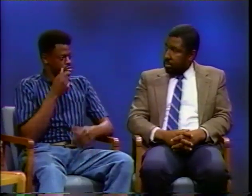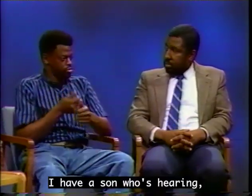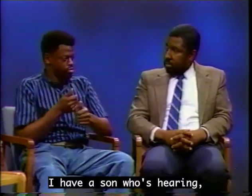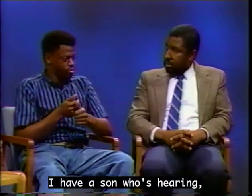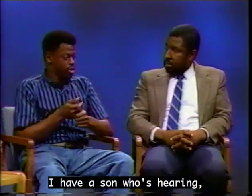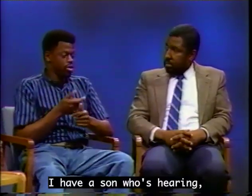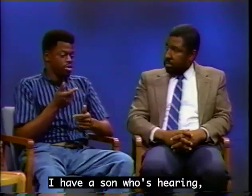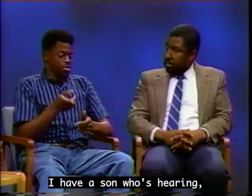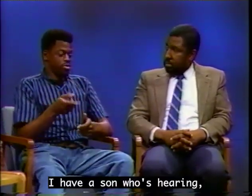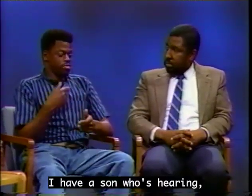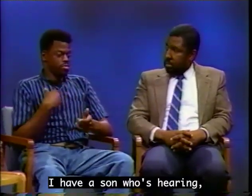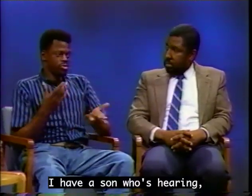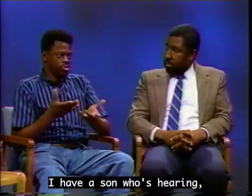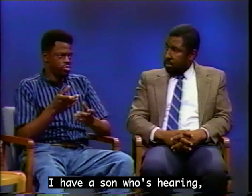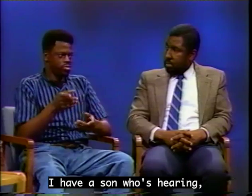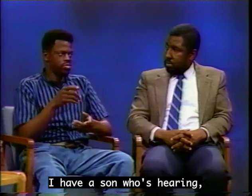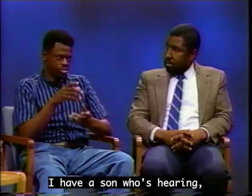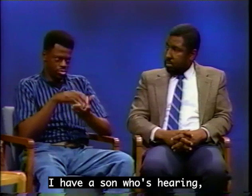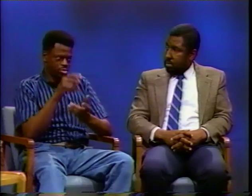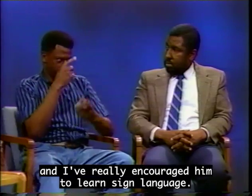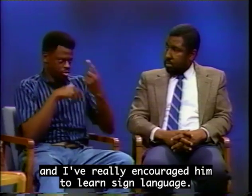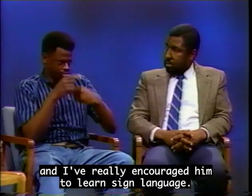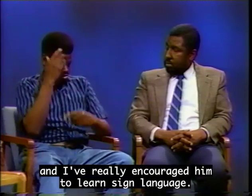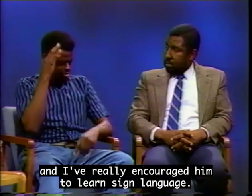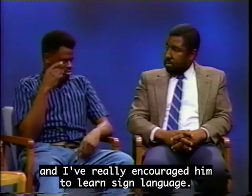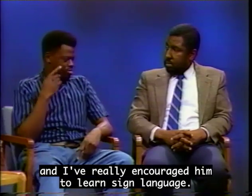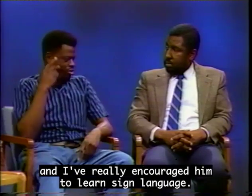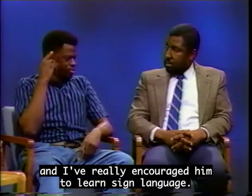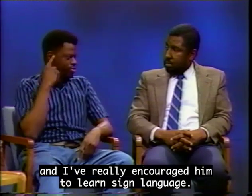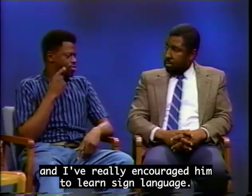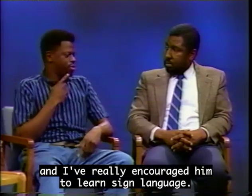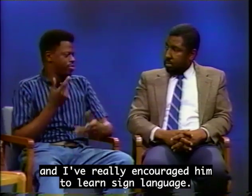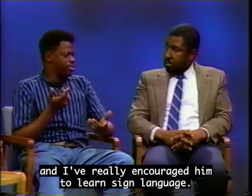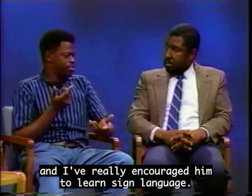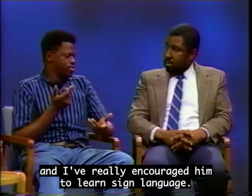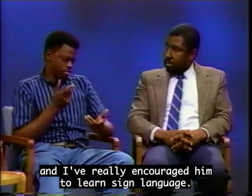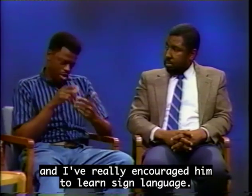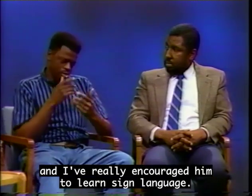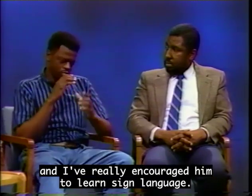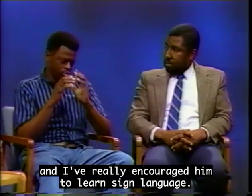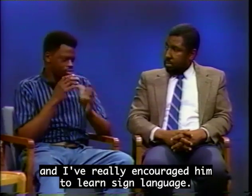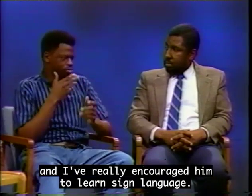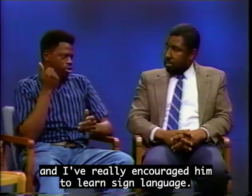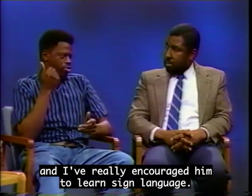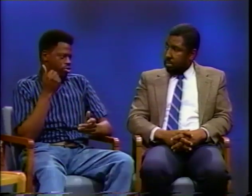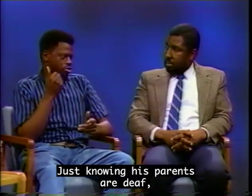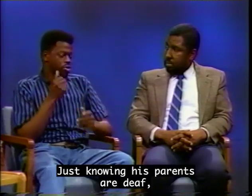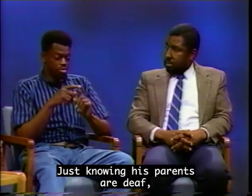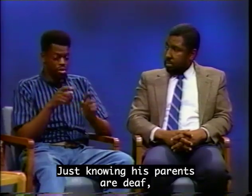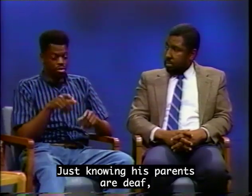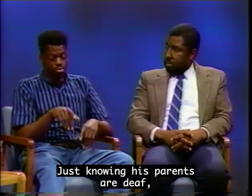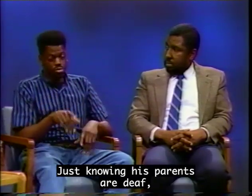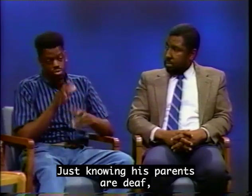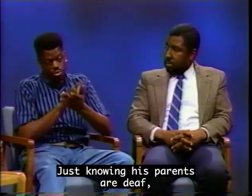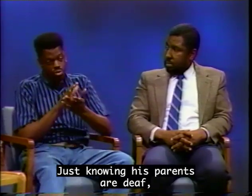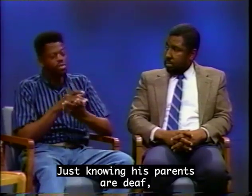I have a son who's hearing, and I've really encouraged him to learn sign language. Just knowing his parents are deaf will be